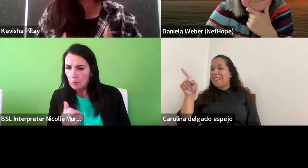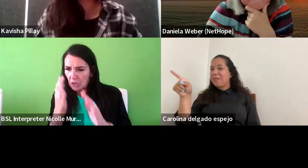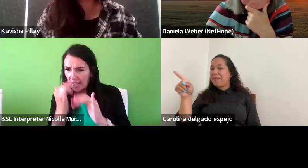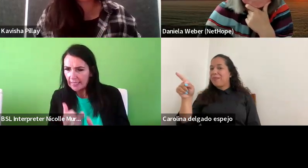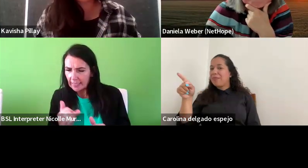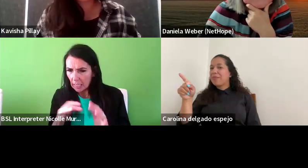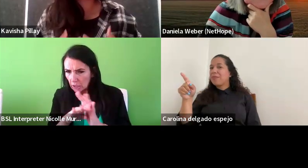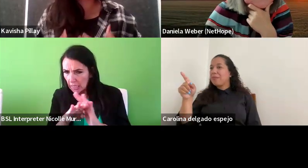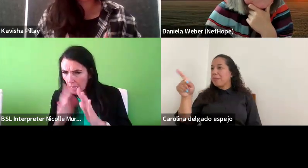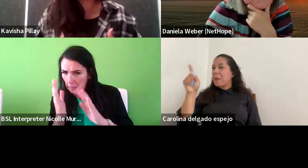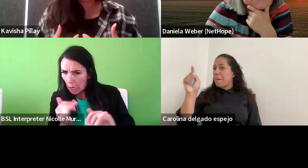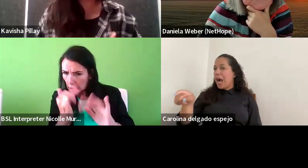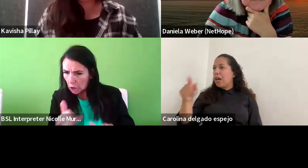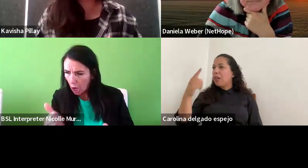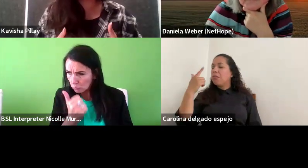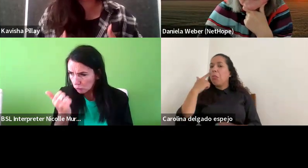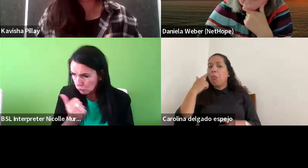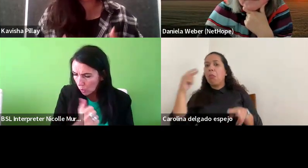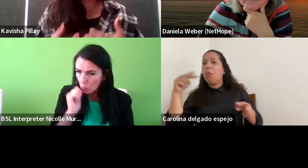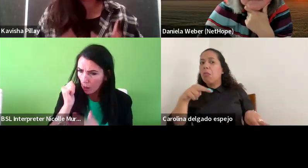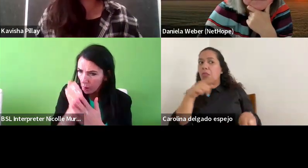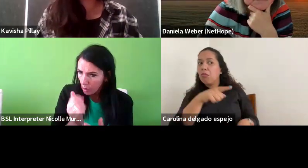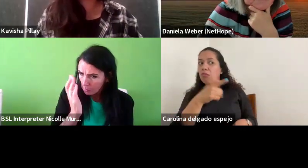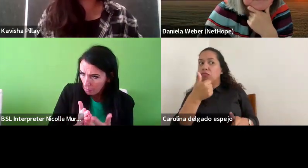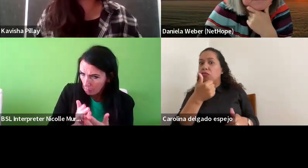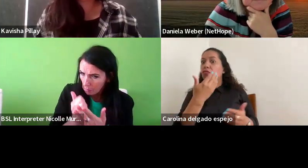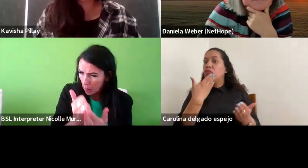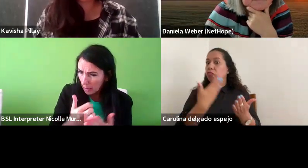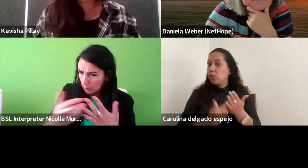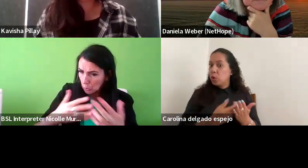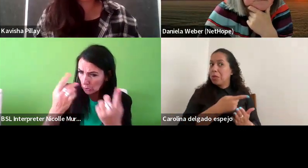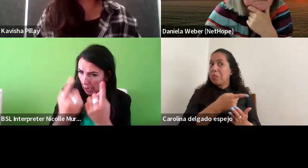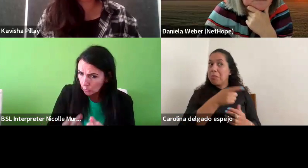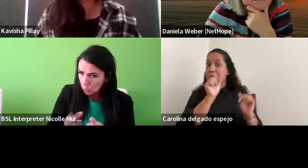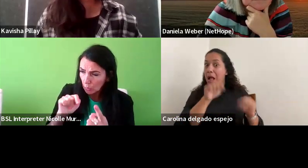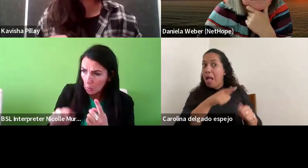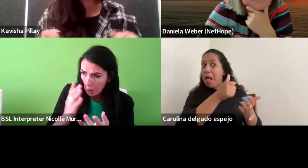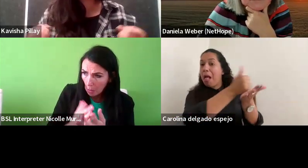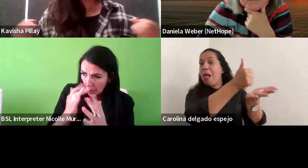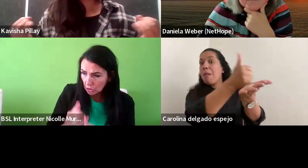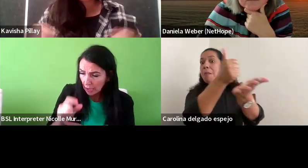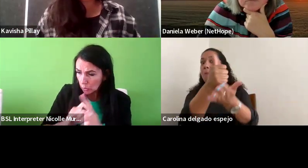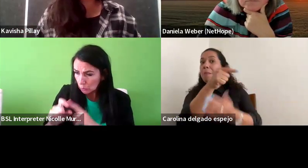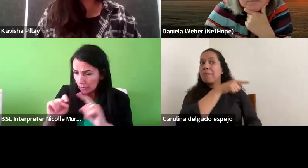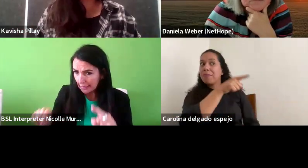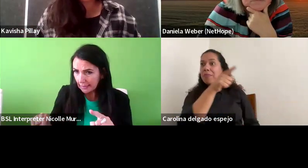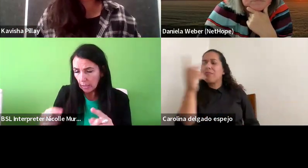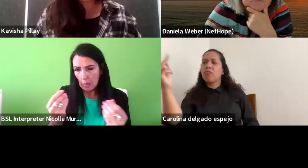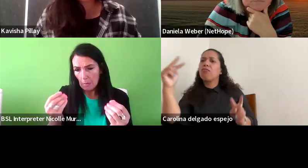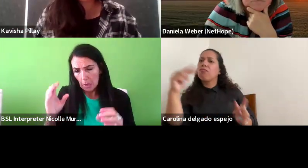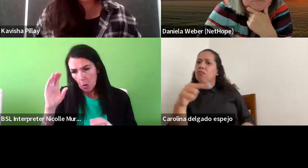to say, will this be feasible? Will this actually help to address some of the issues that you are experiencing? Because a lot of money